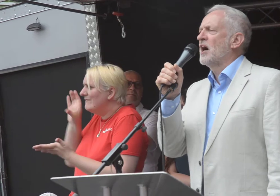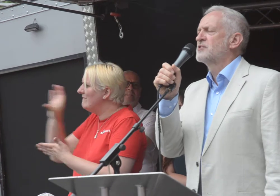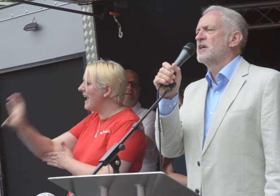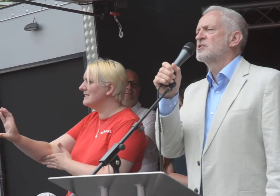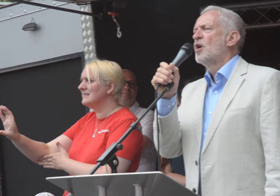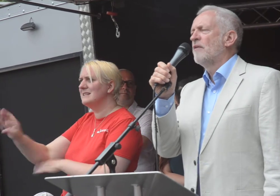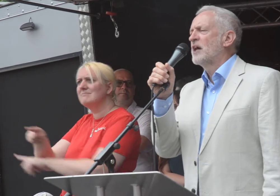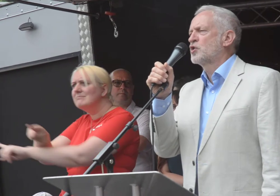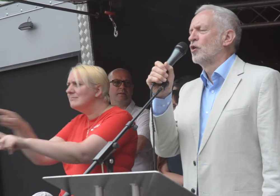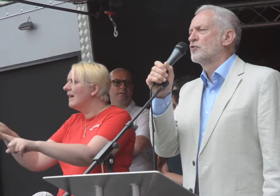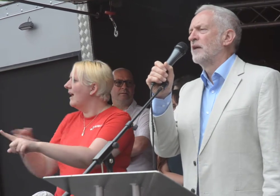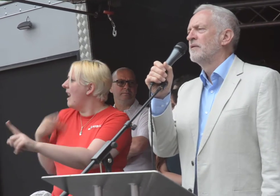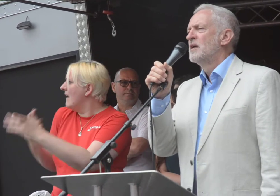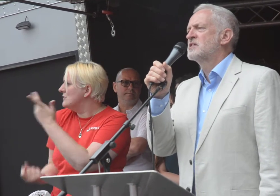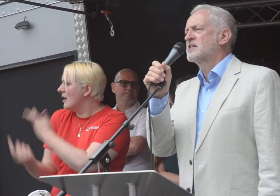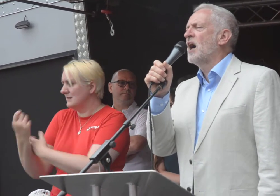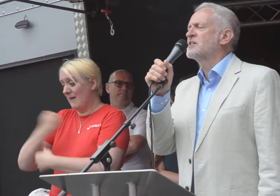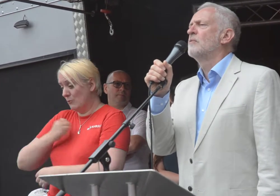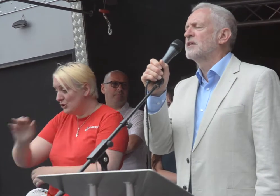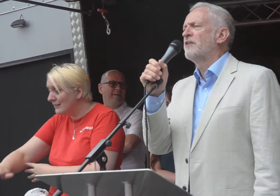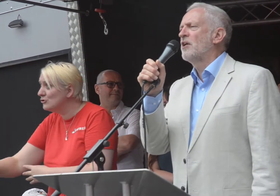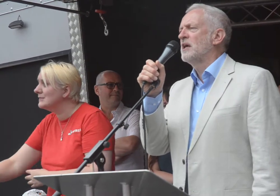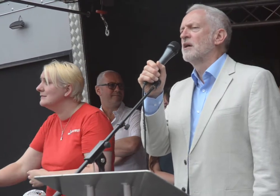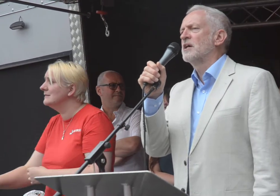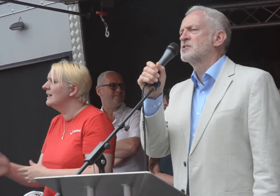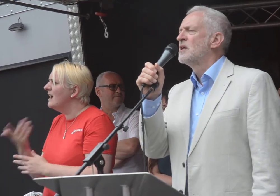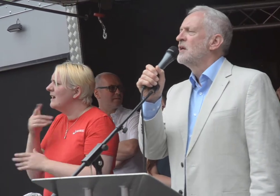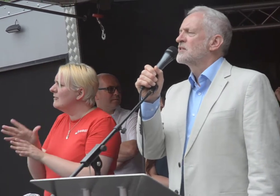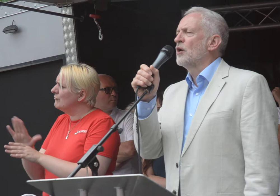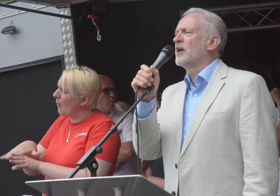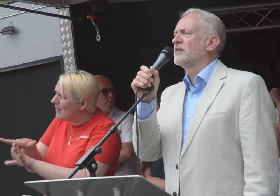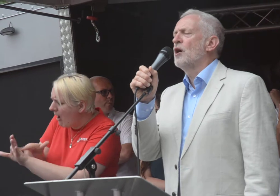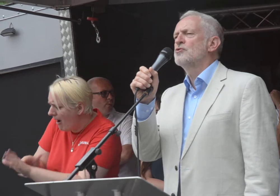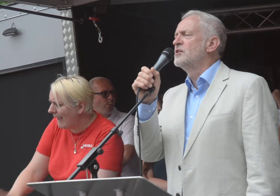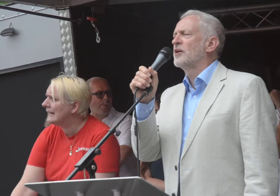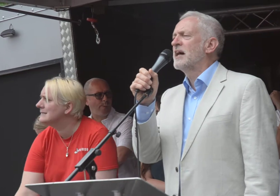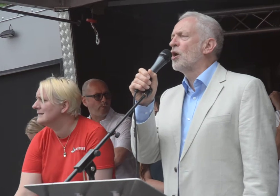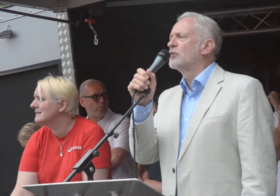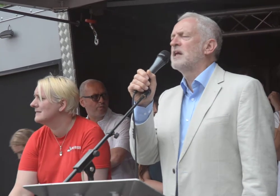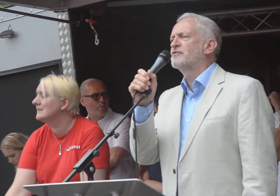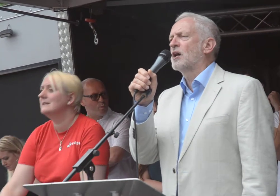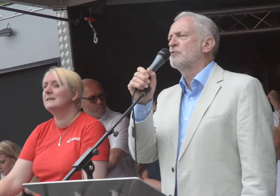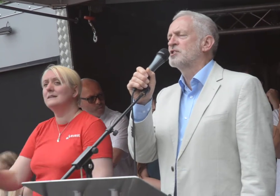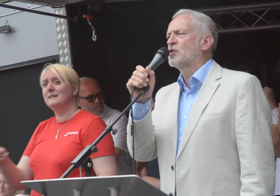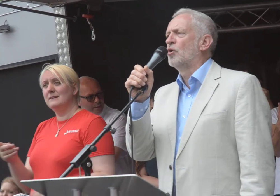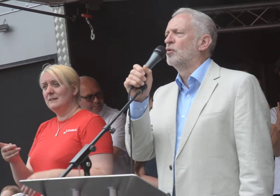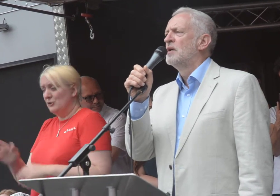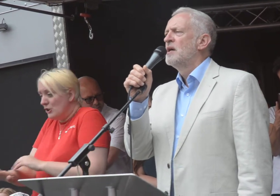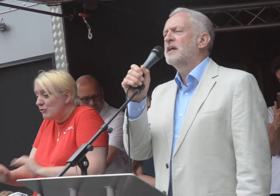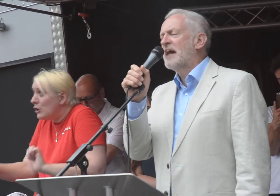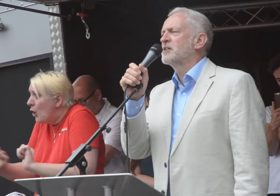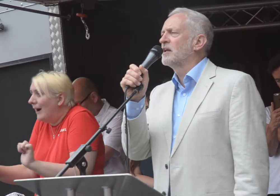life chances of our children, starting with the very youngest, so that those not yet old enough to go to